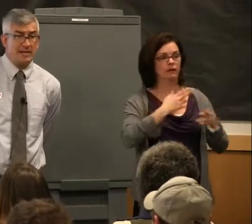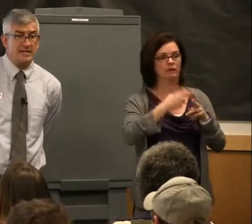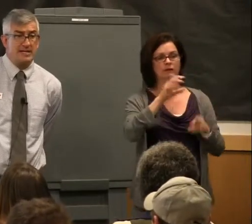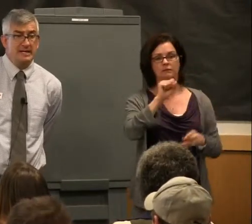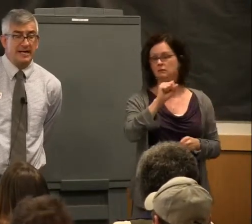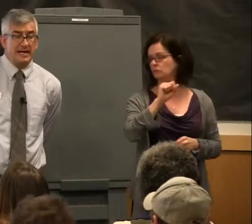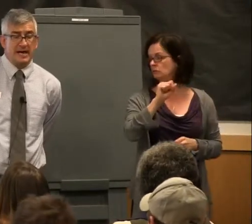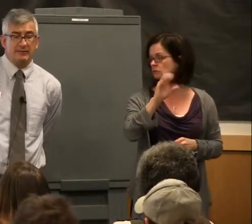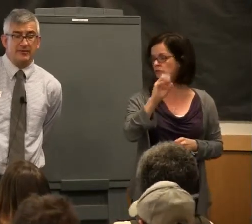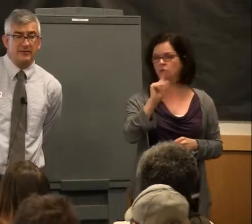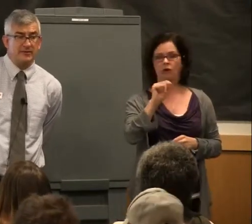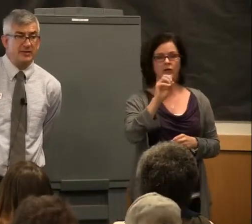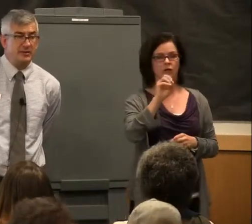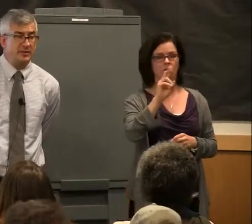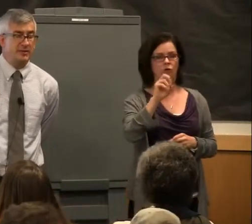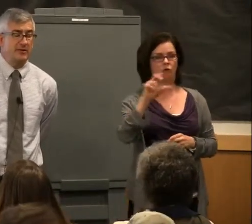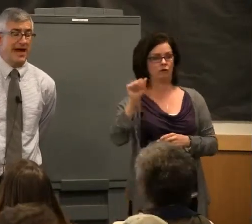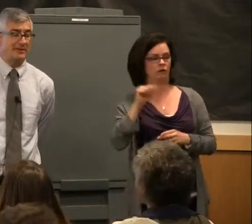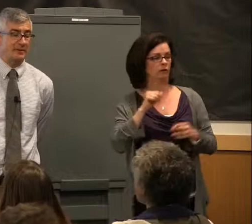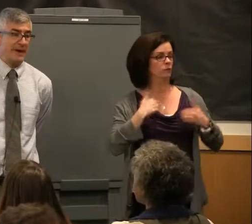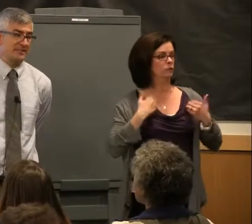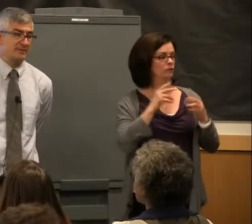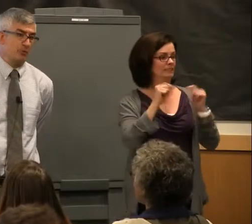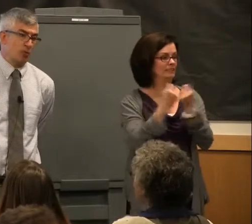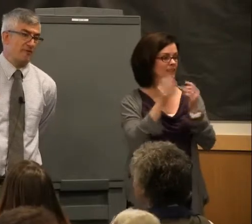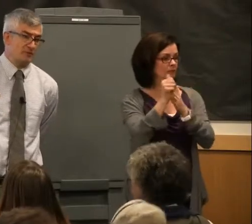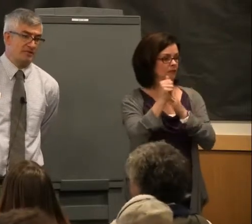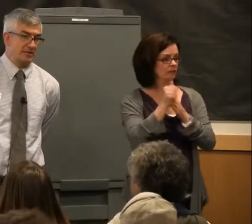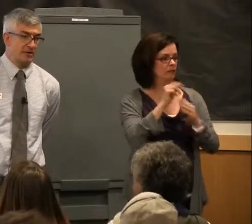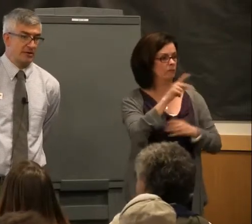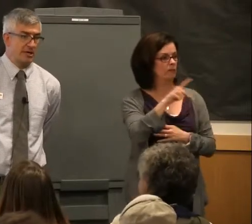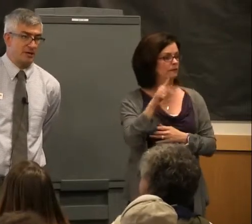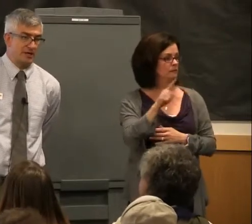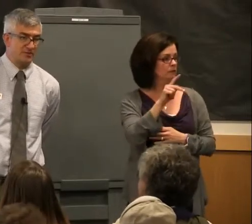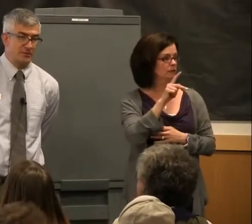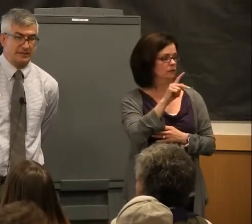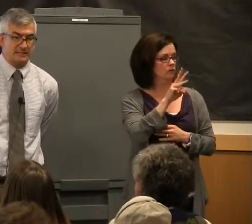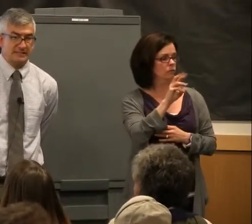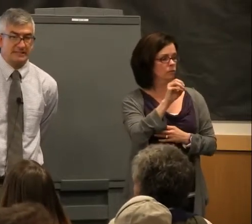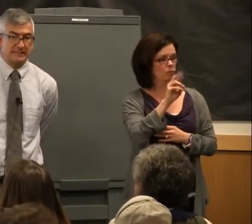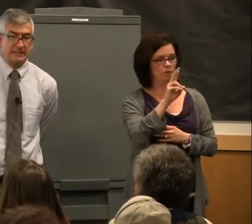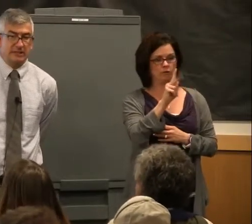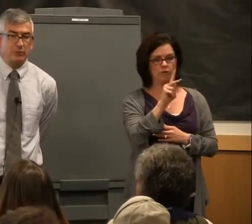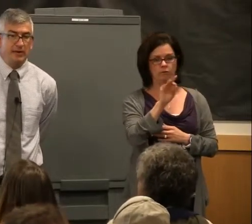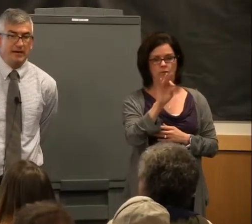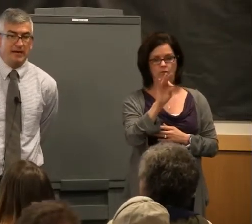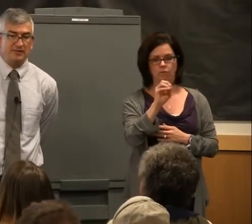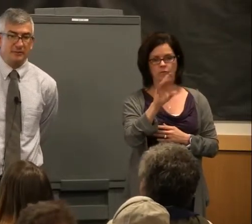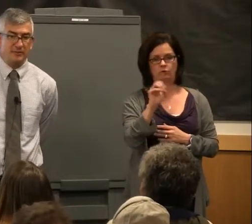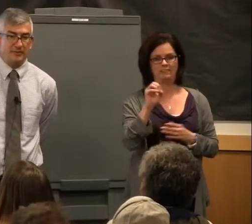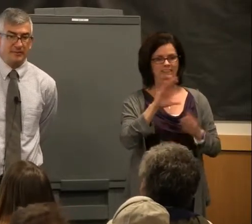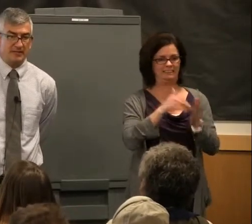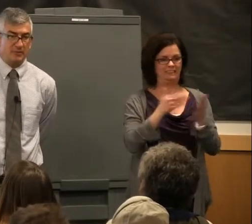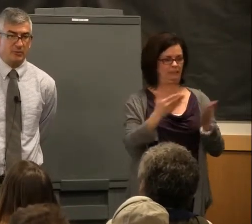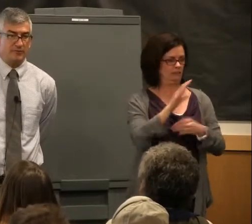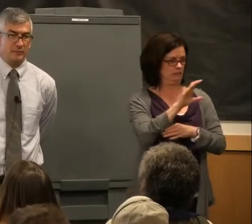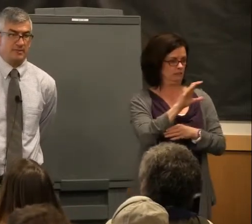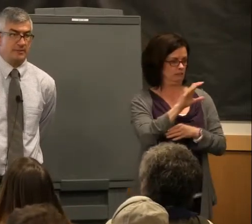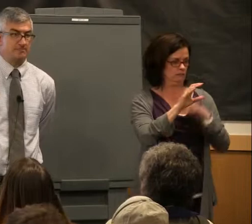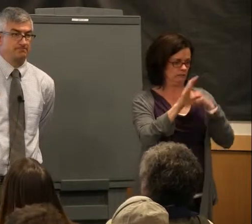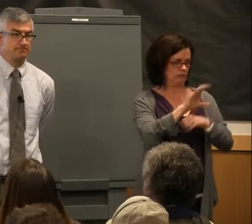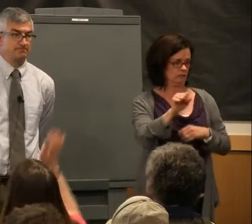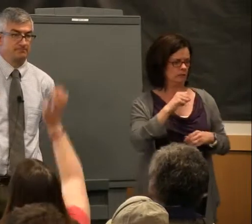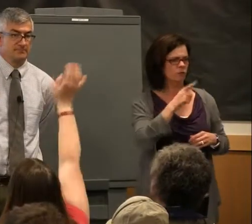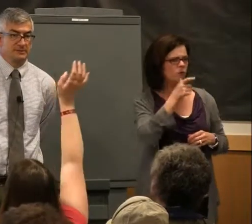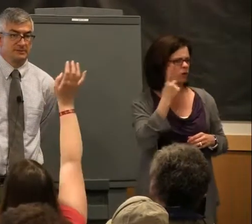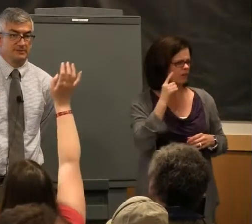Scott Correa, and I am the youth team leader at the Pikes Peak Workforce Center here in Colorado Springs. Who here has heard of the Pikes Peak Workforce